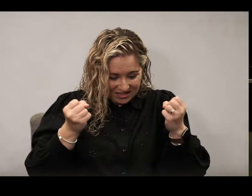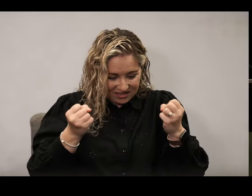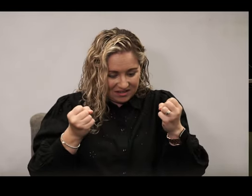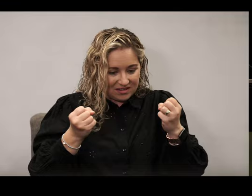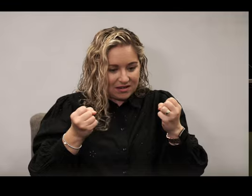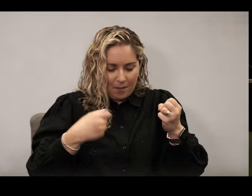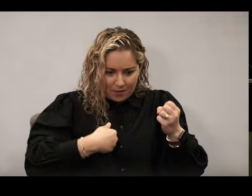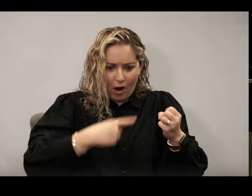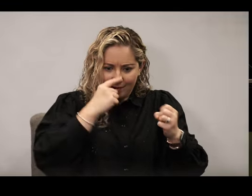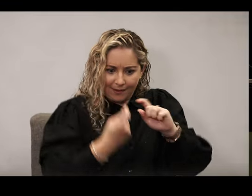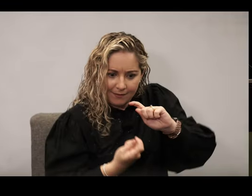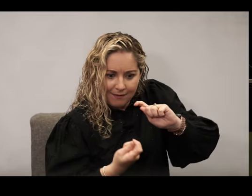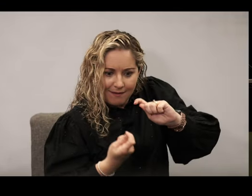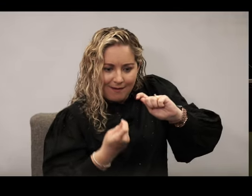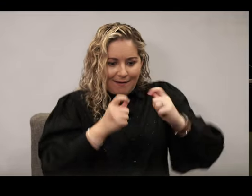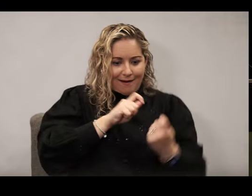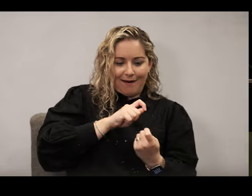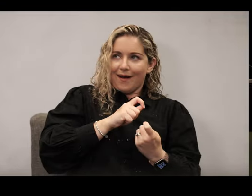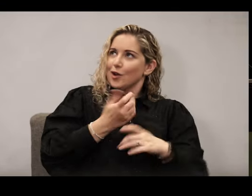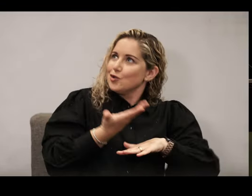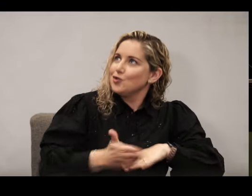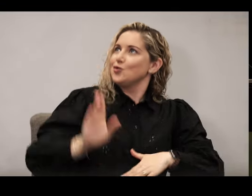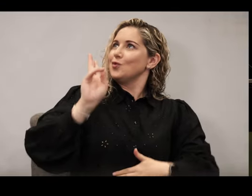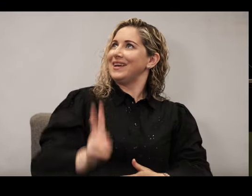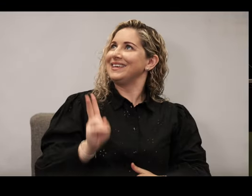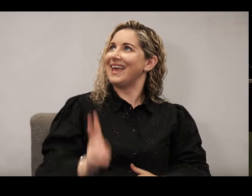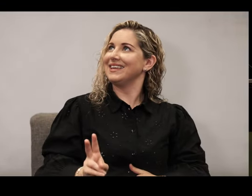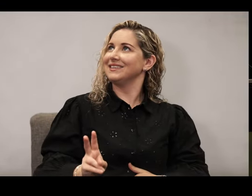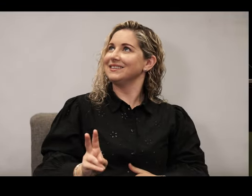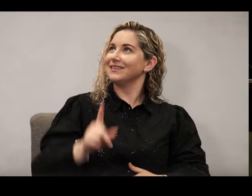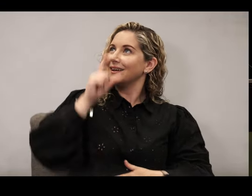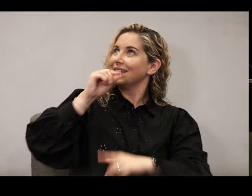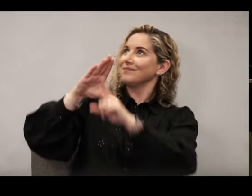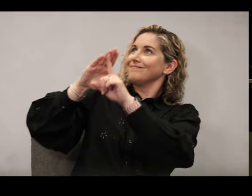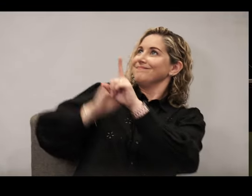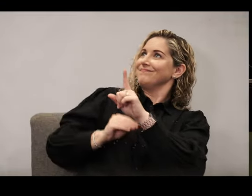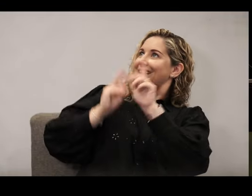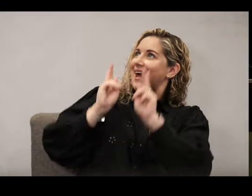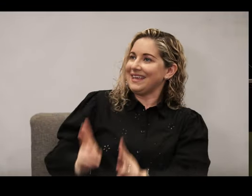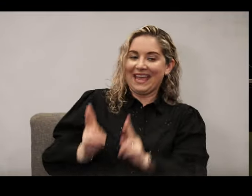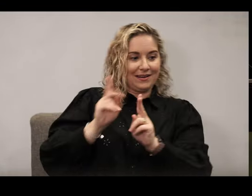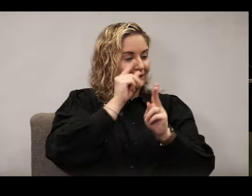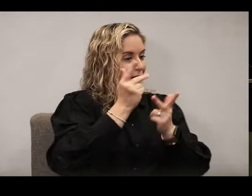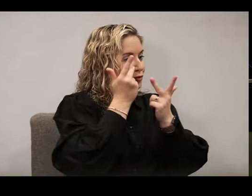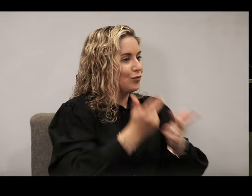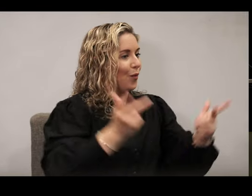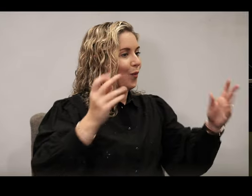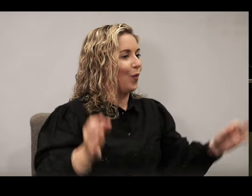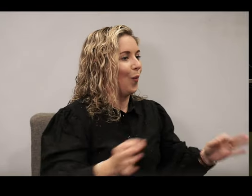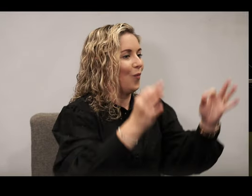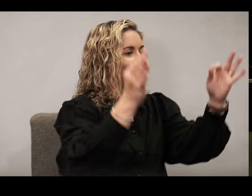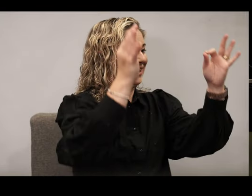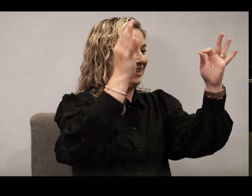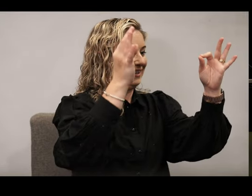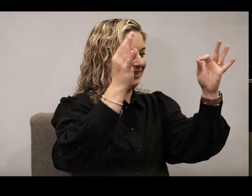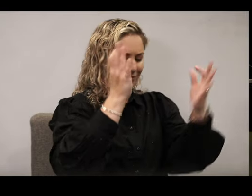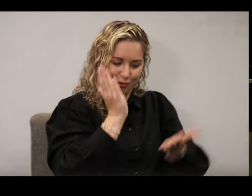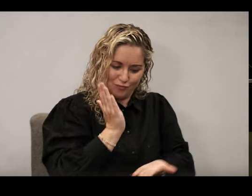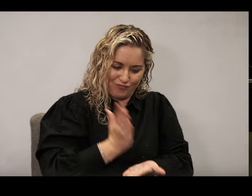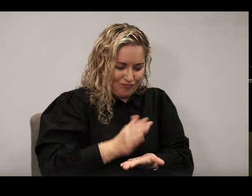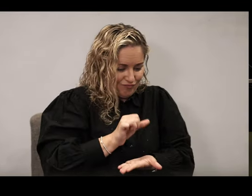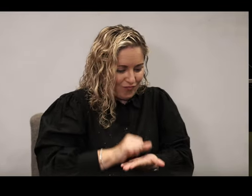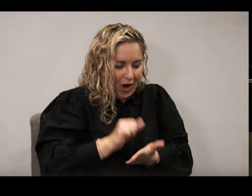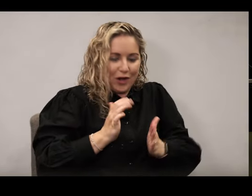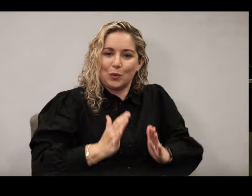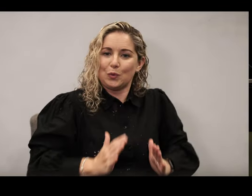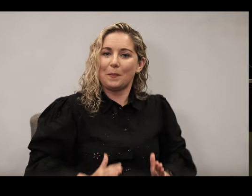with increasing glory, becoming more and more truly human, truly image-bearing. And this also that